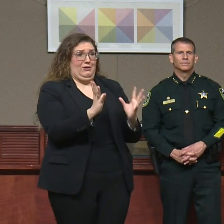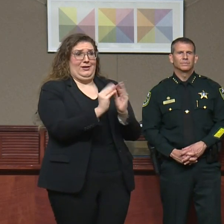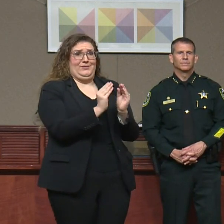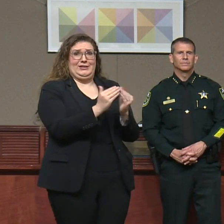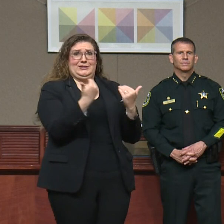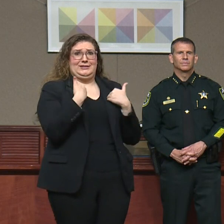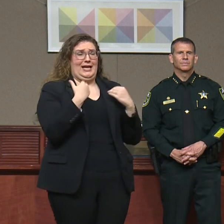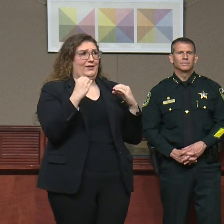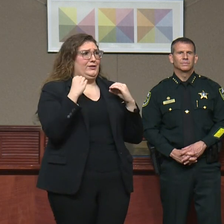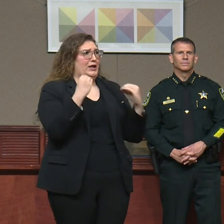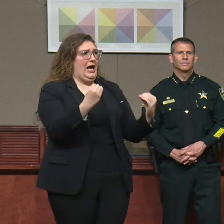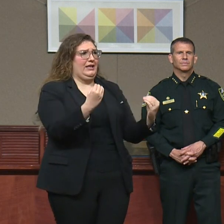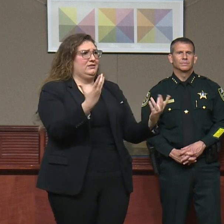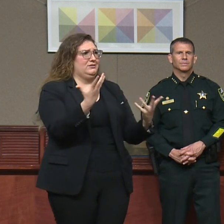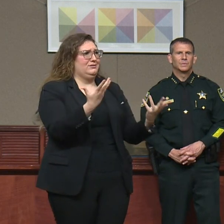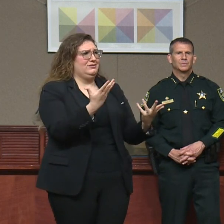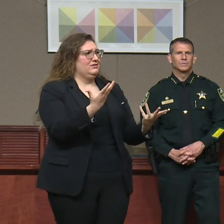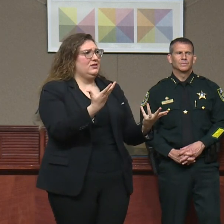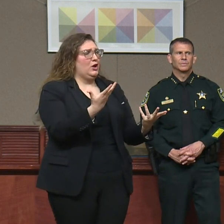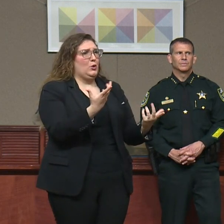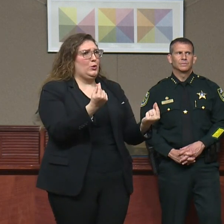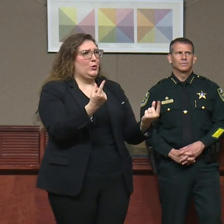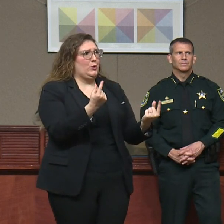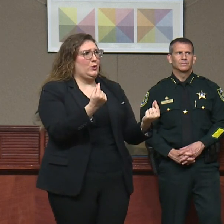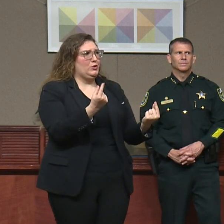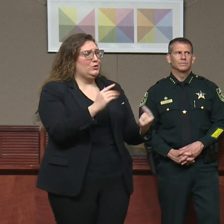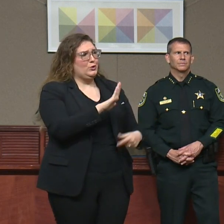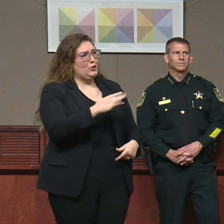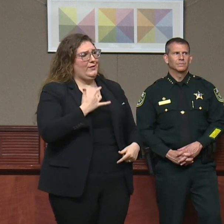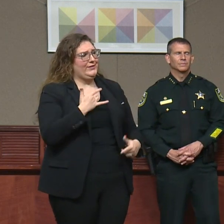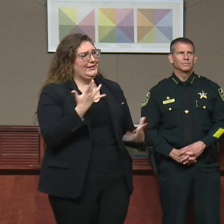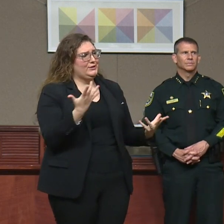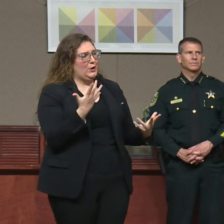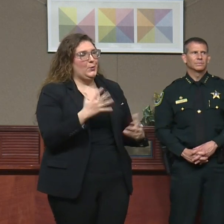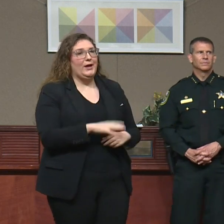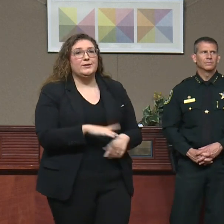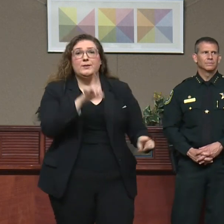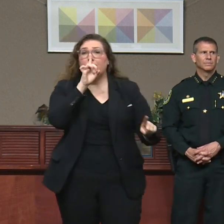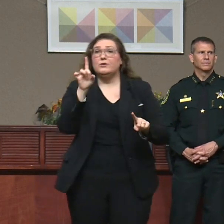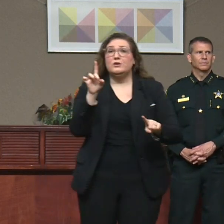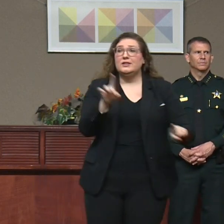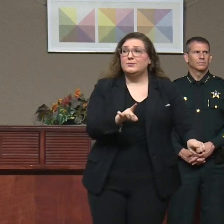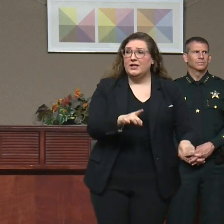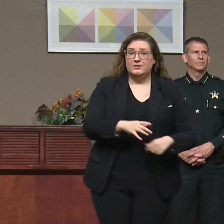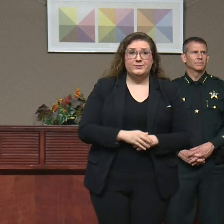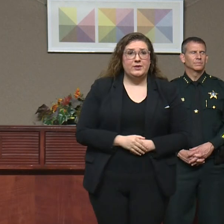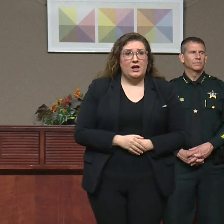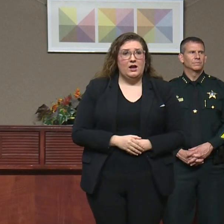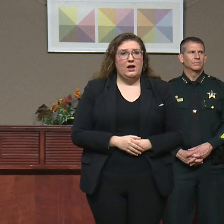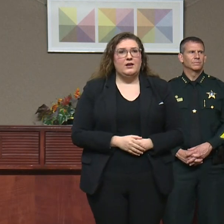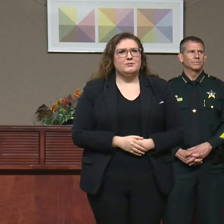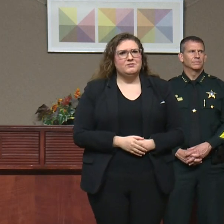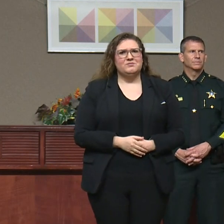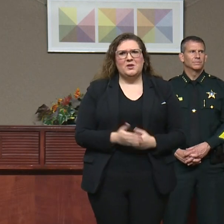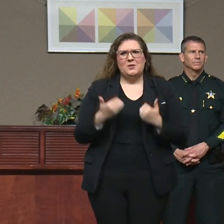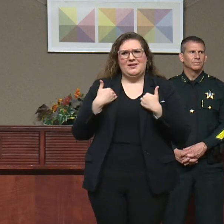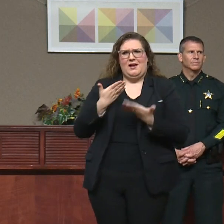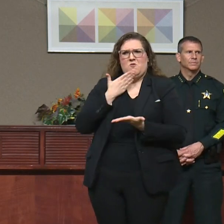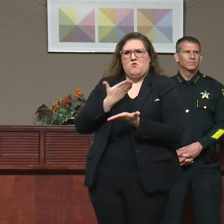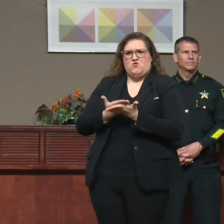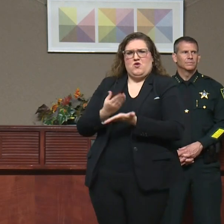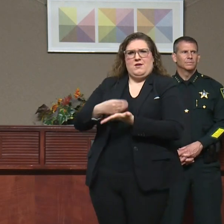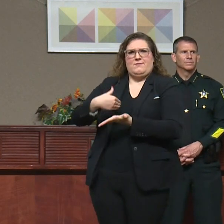be on the chopping block? I mean, what are your feelings on that? Fortunately, we have very healthy reserves to be able to